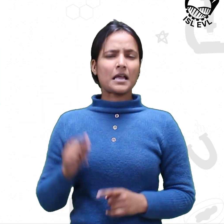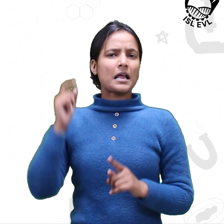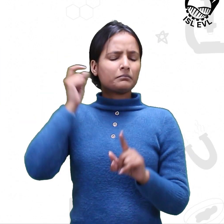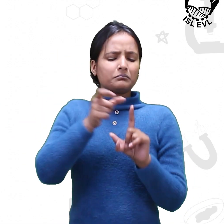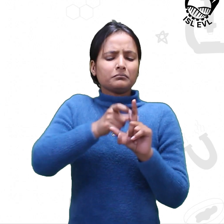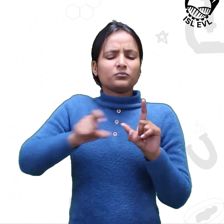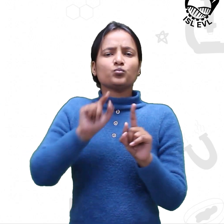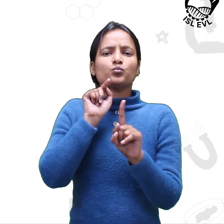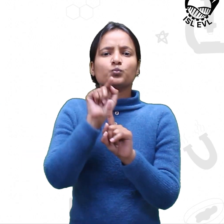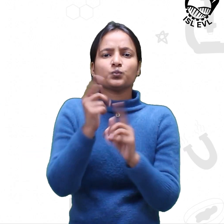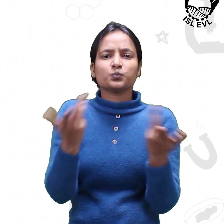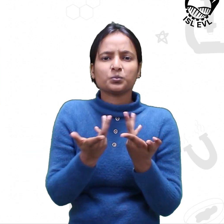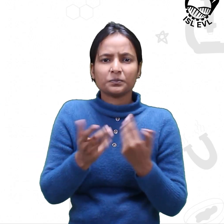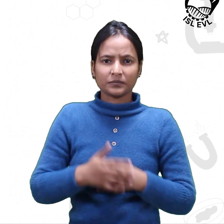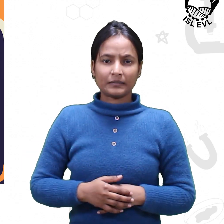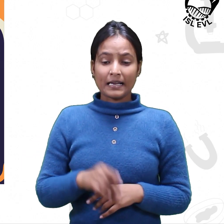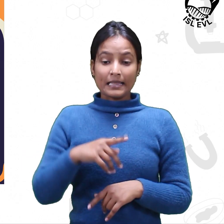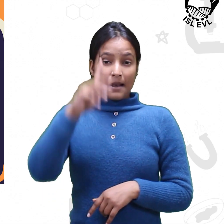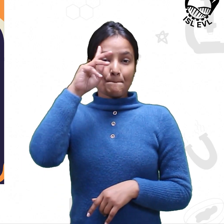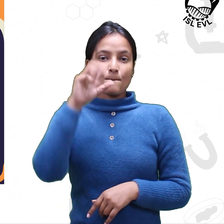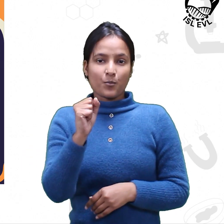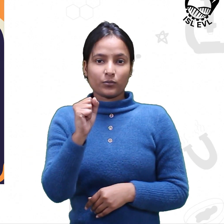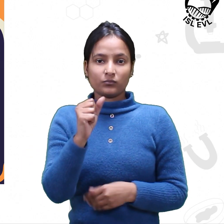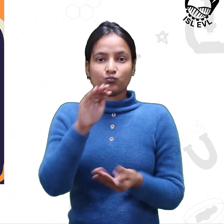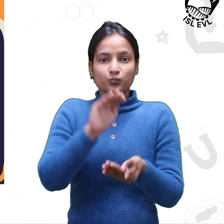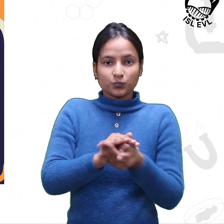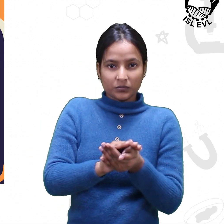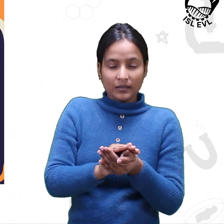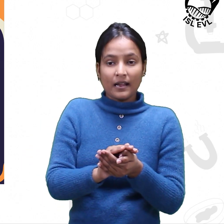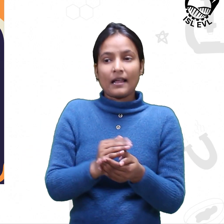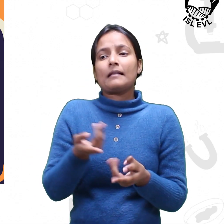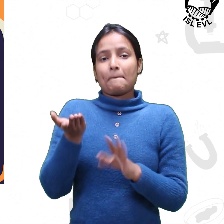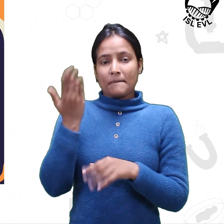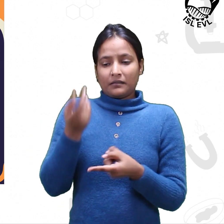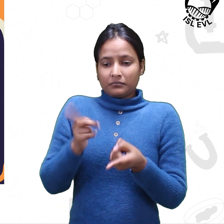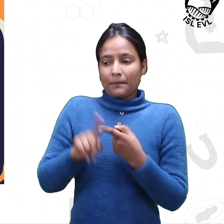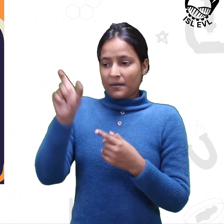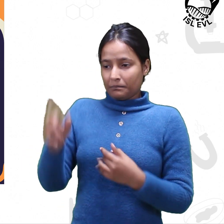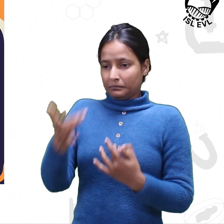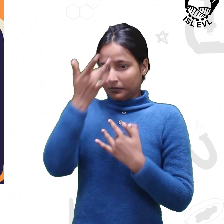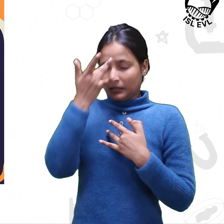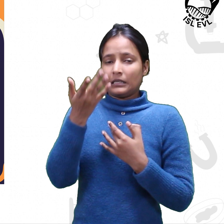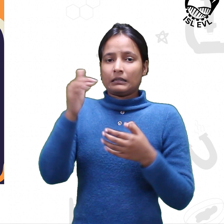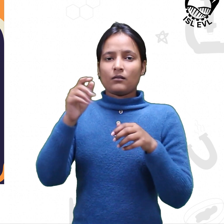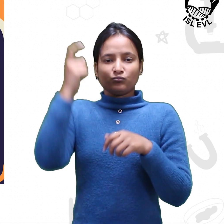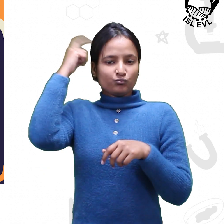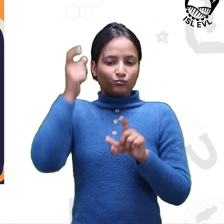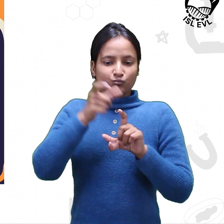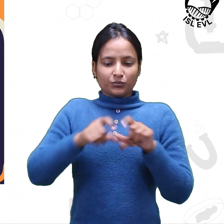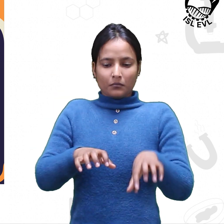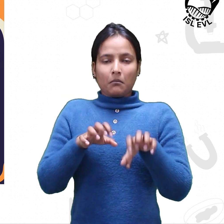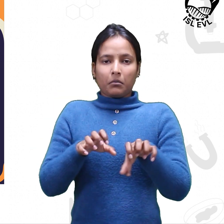which this particular hippocampus was removed due to epileptic seizures, thinking that this will help him. But